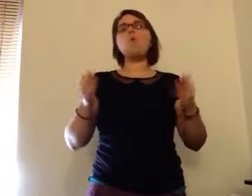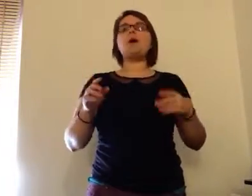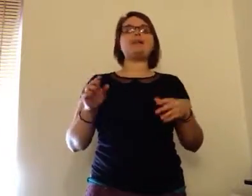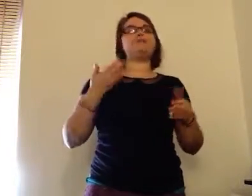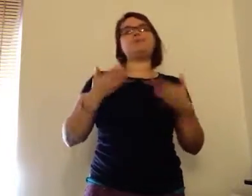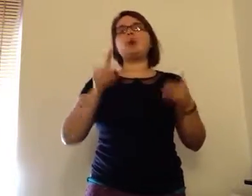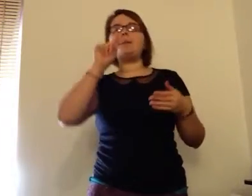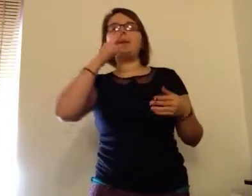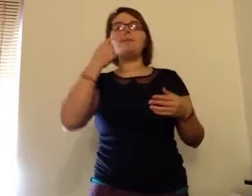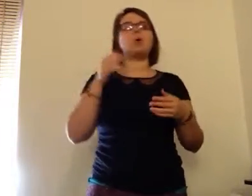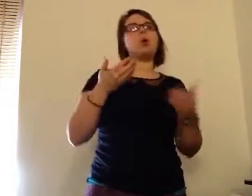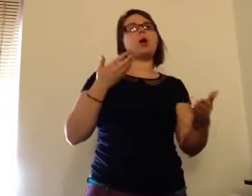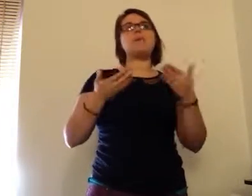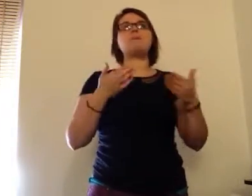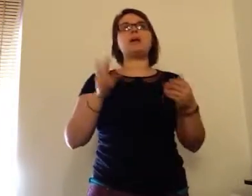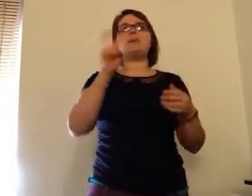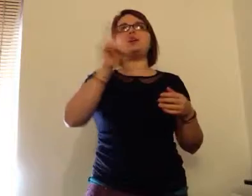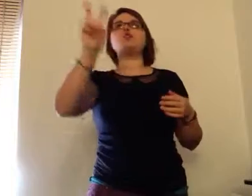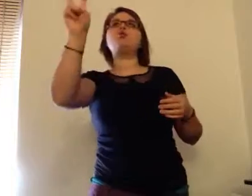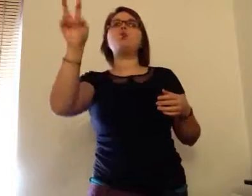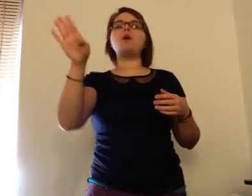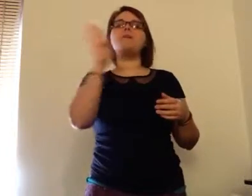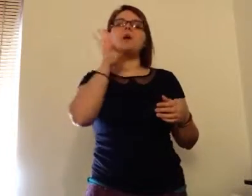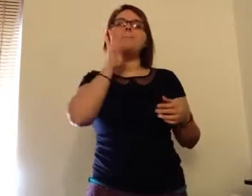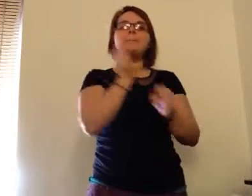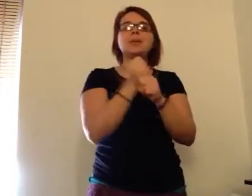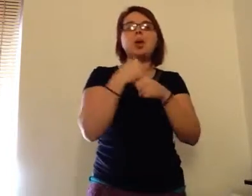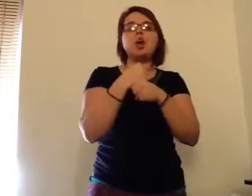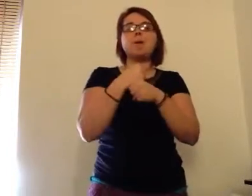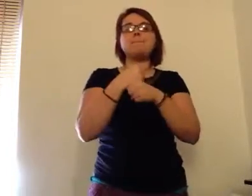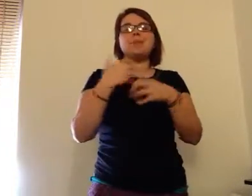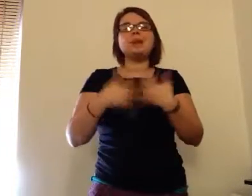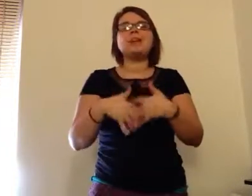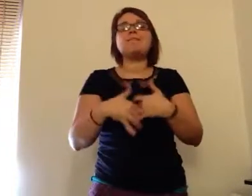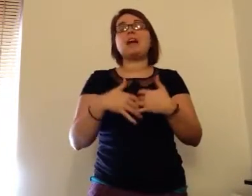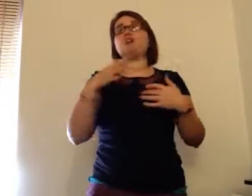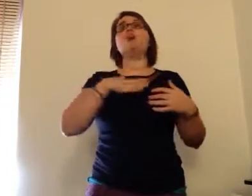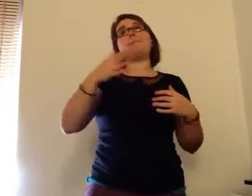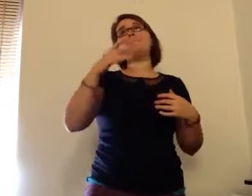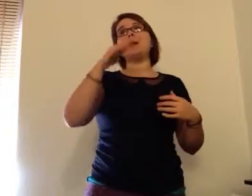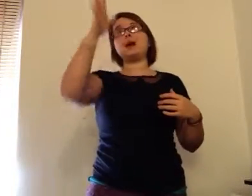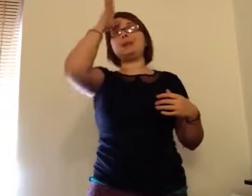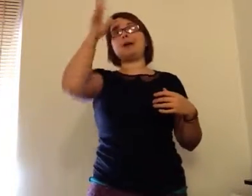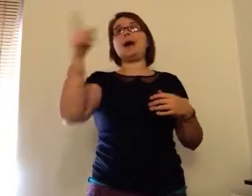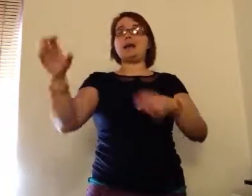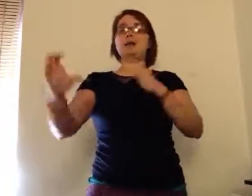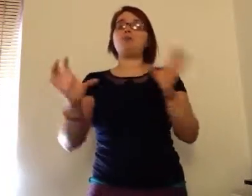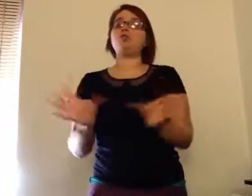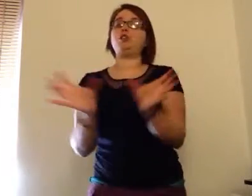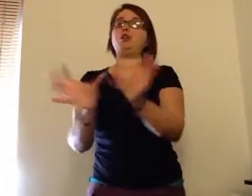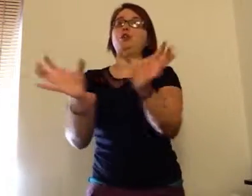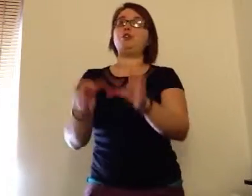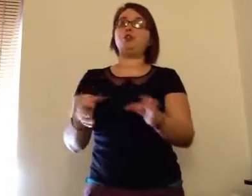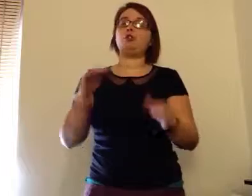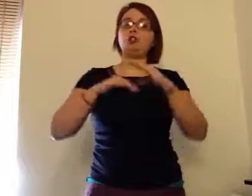tour of a brewery or something. My dad was encouraging underage drinking, obviously. But we didn't go to many